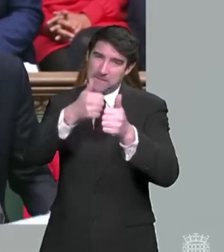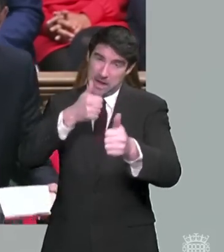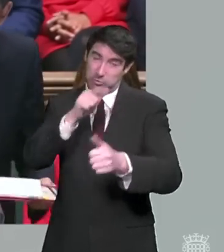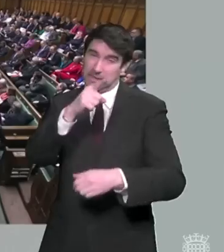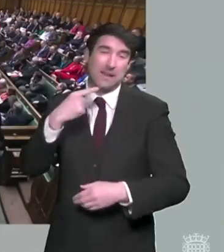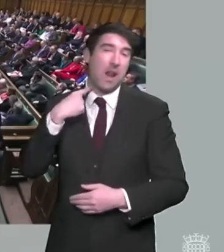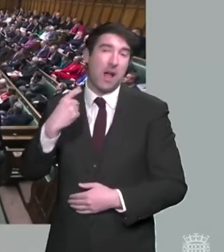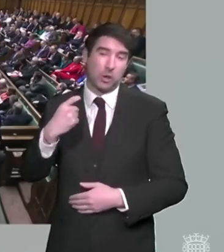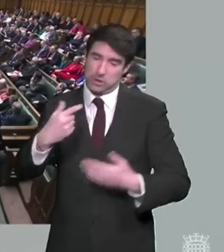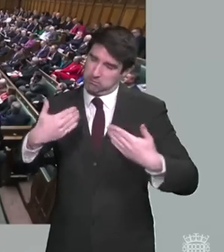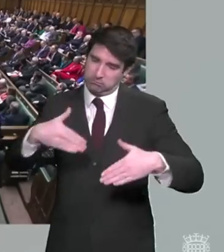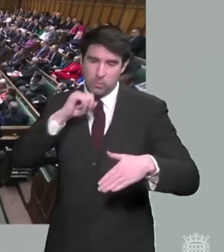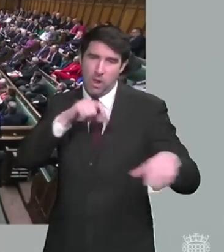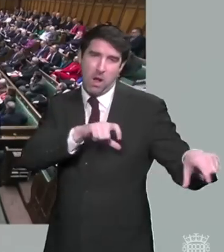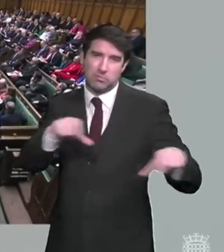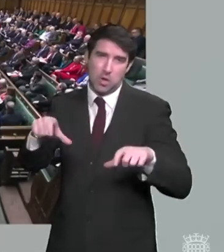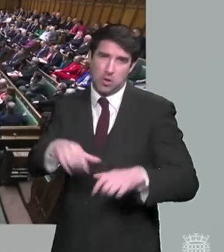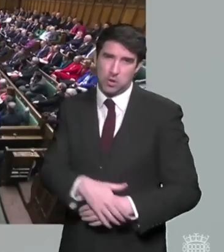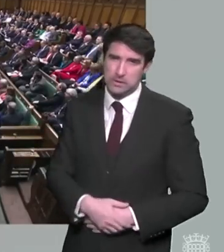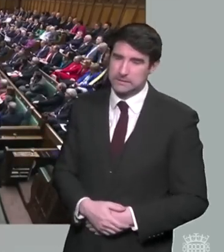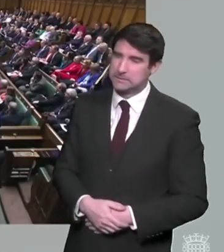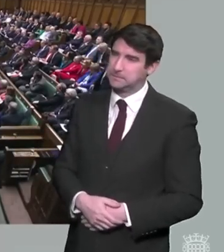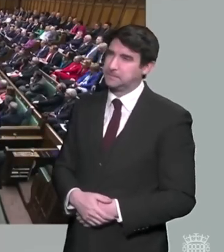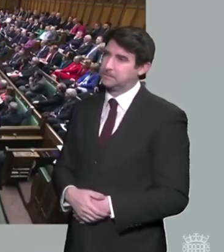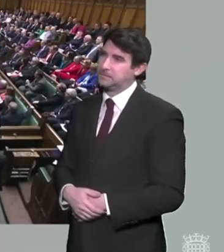Lancashire. Stephen Flynn, Leader of the SNP.